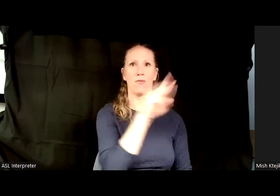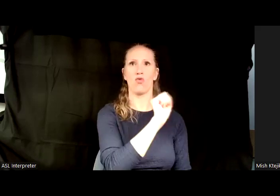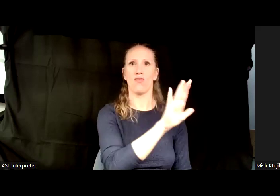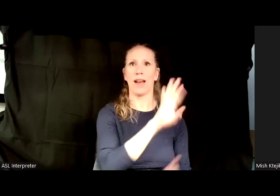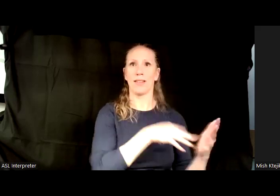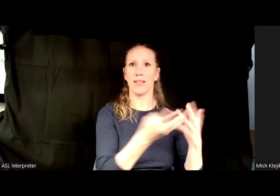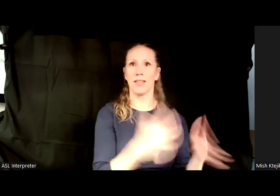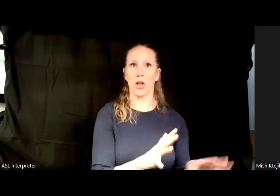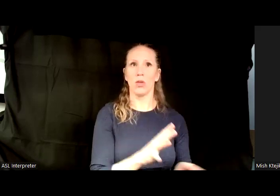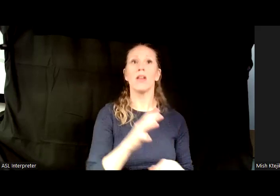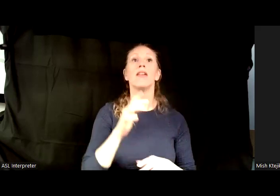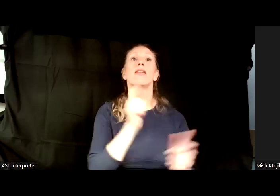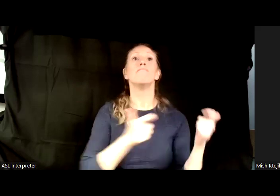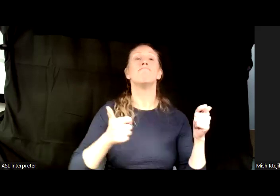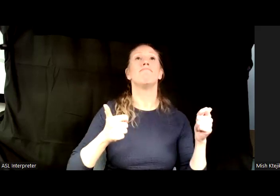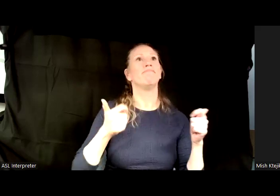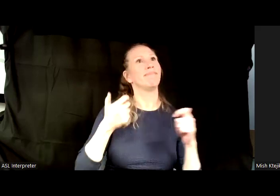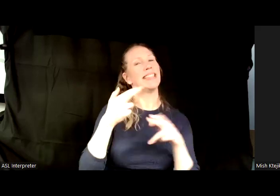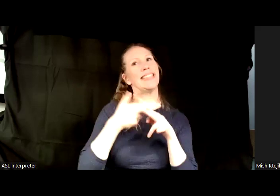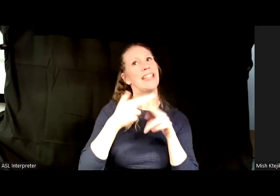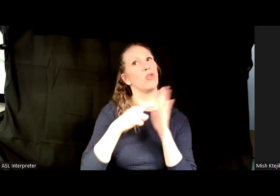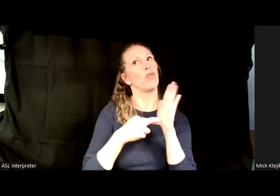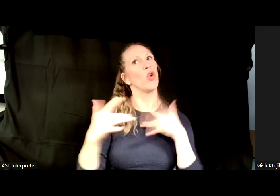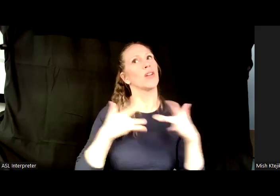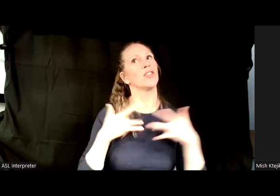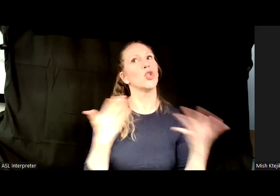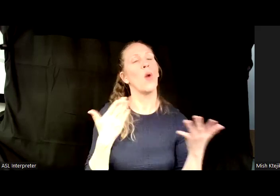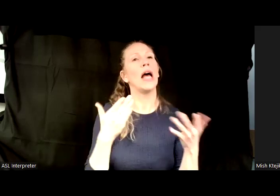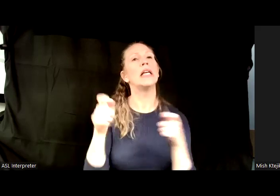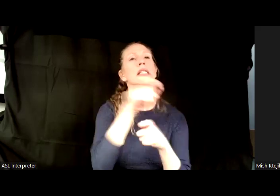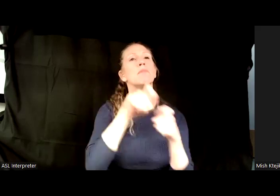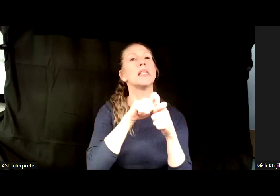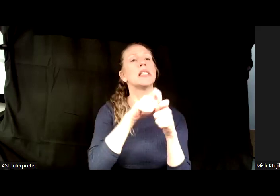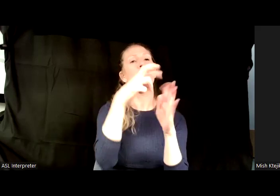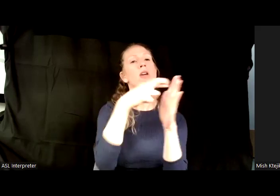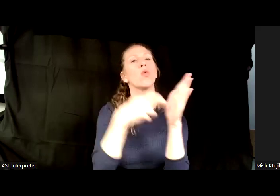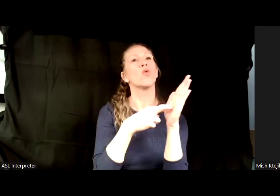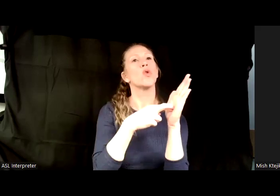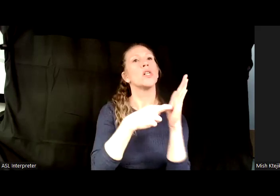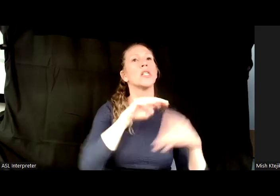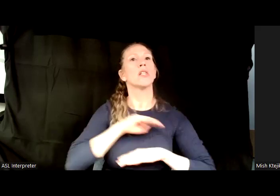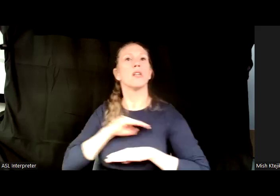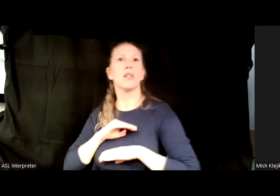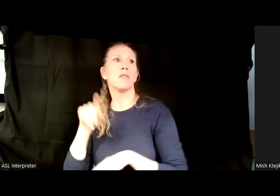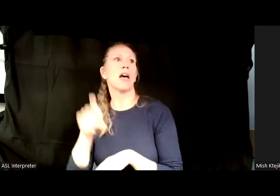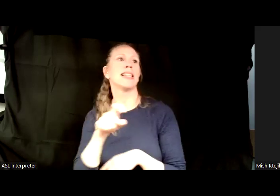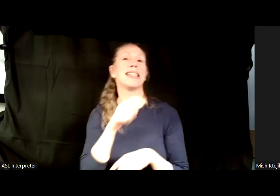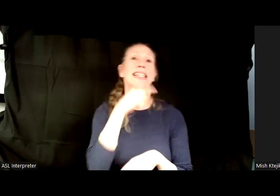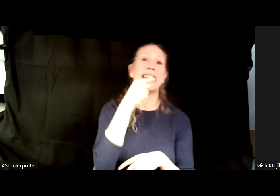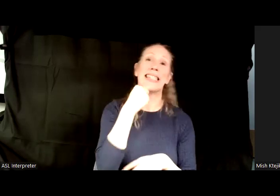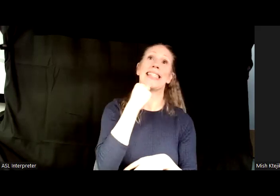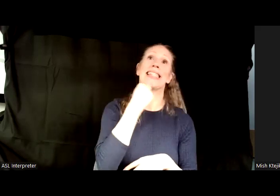The biggest concern with the temporary rule is that you have to meet certain parameters. So is there serious risk to the